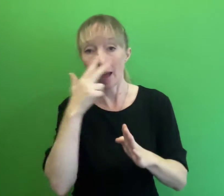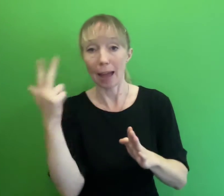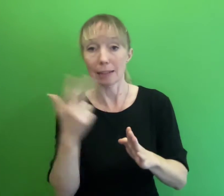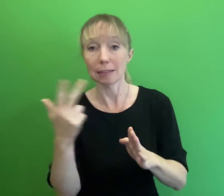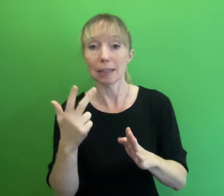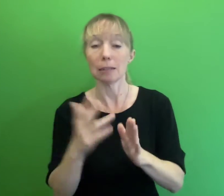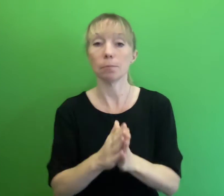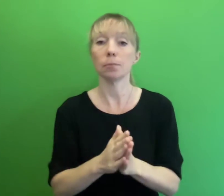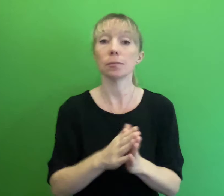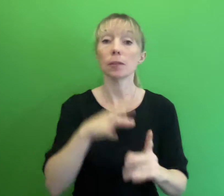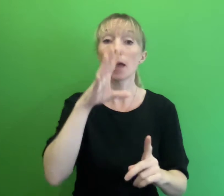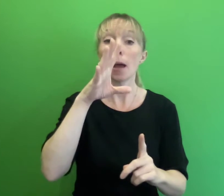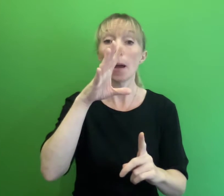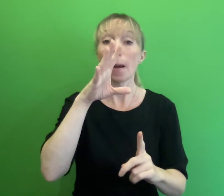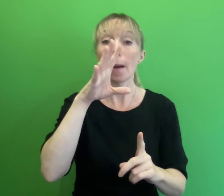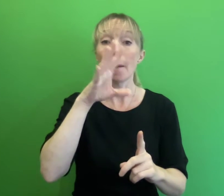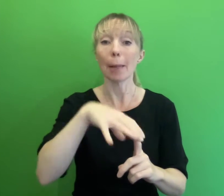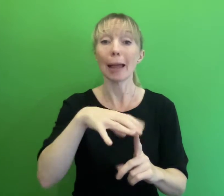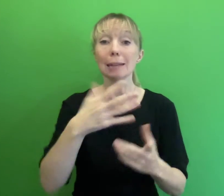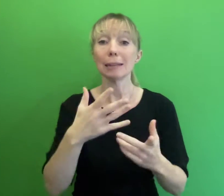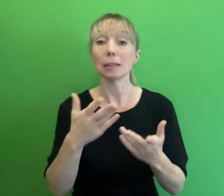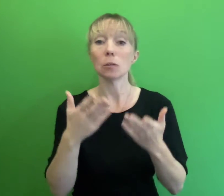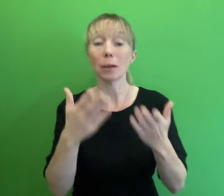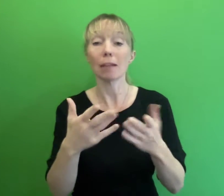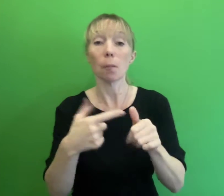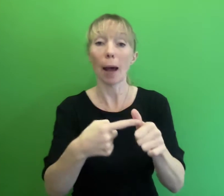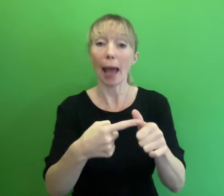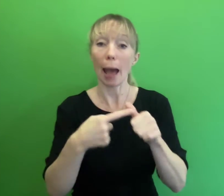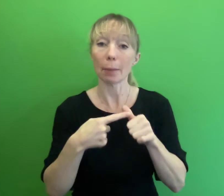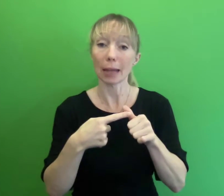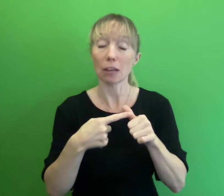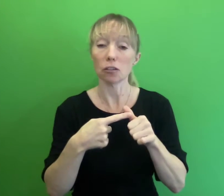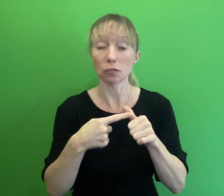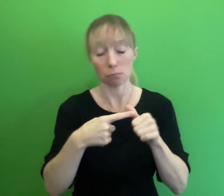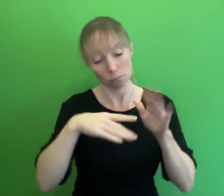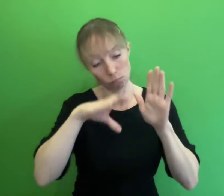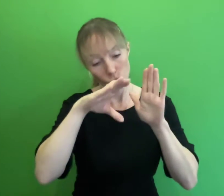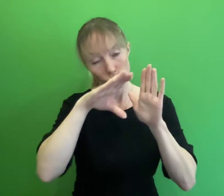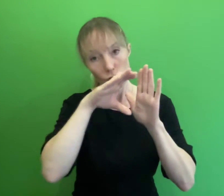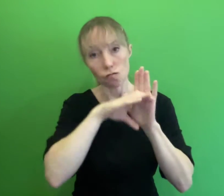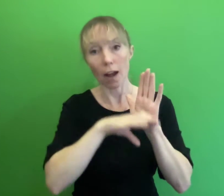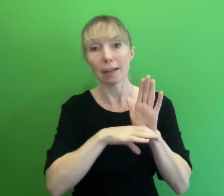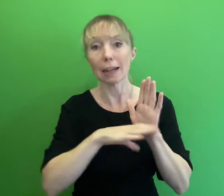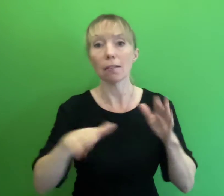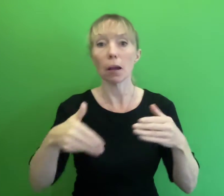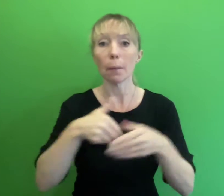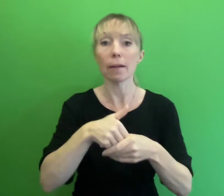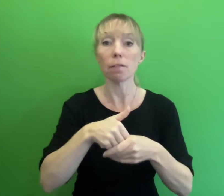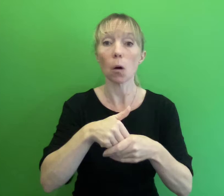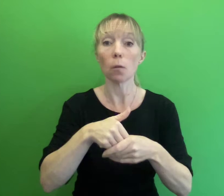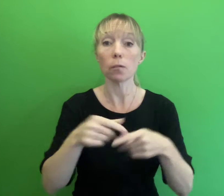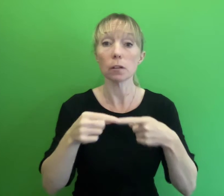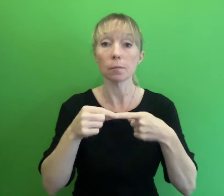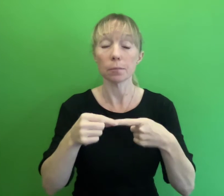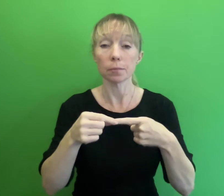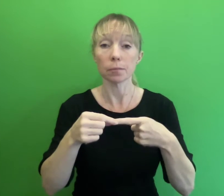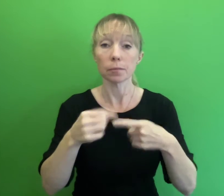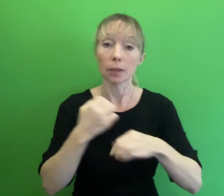Places on the retreat were by application. The criteria for participation included 1. Being committed to taking your